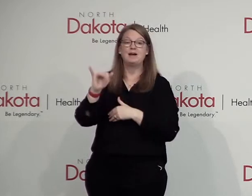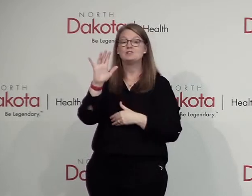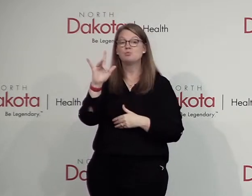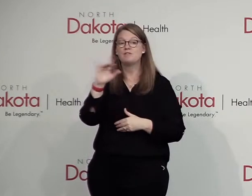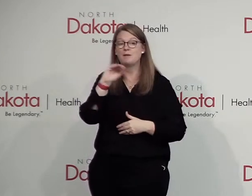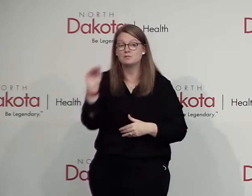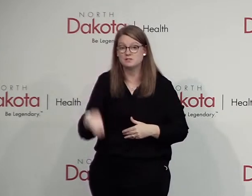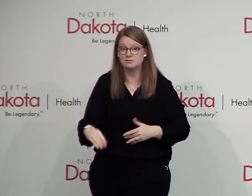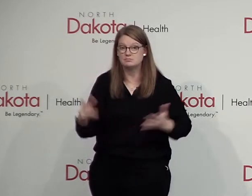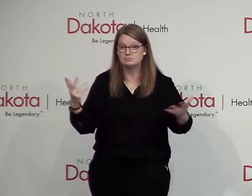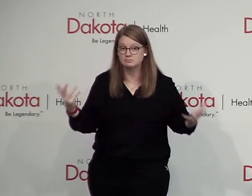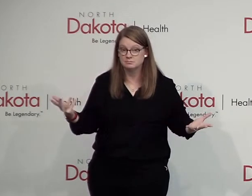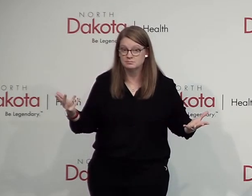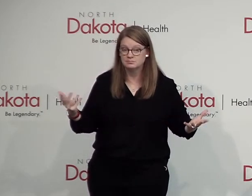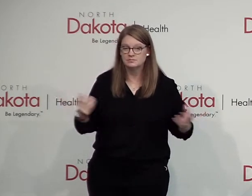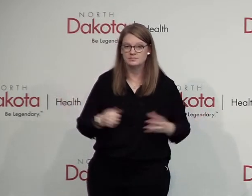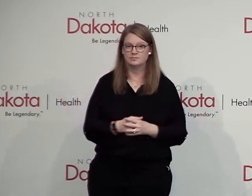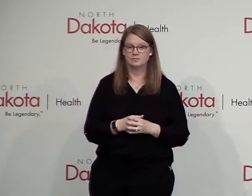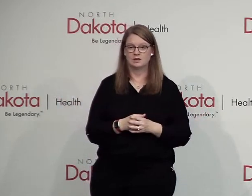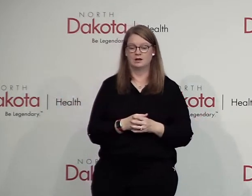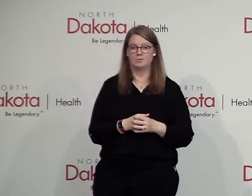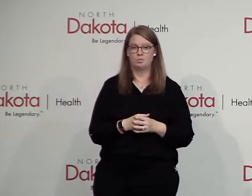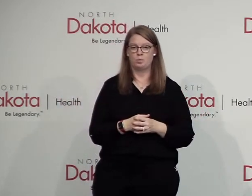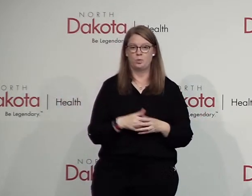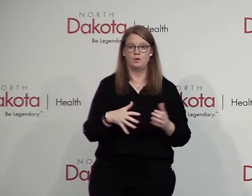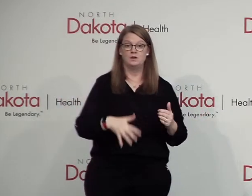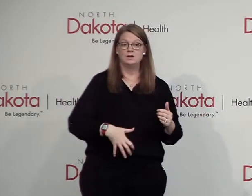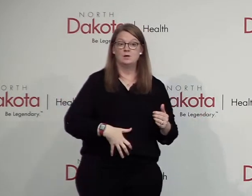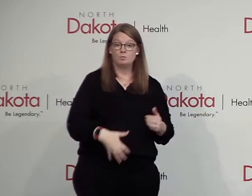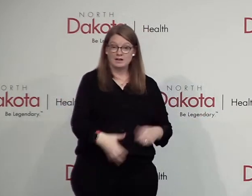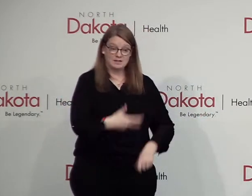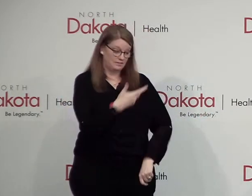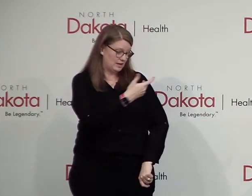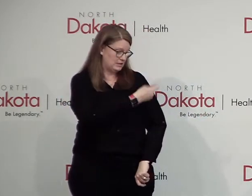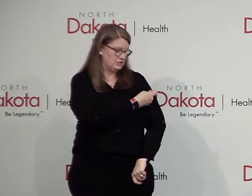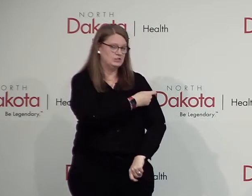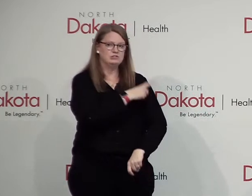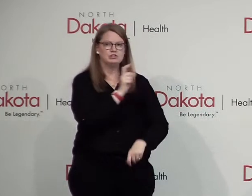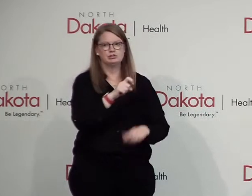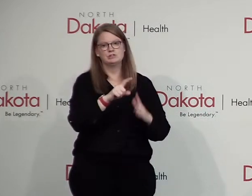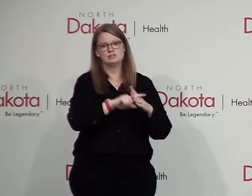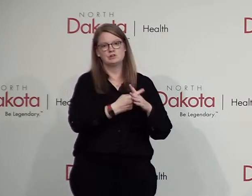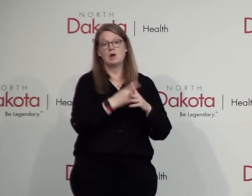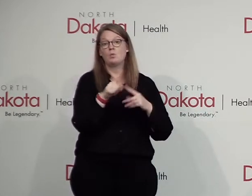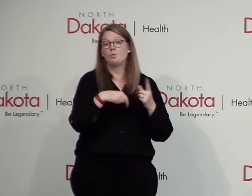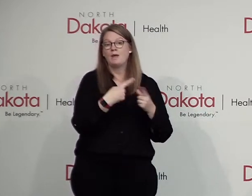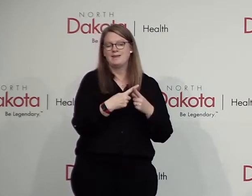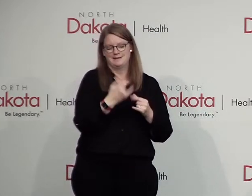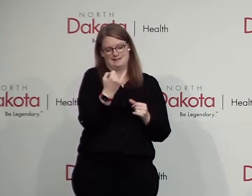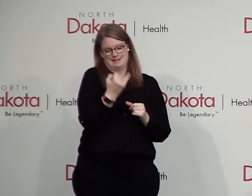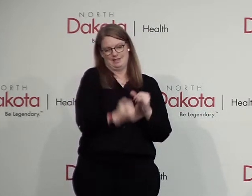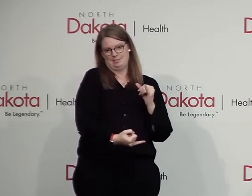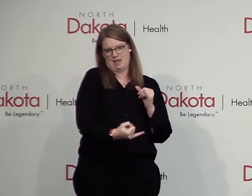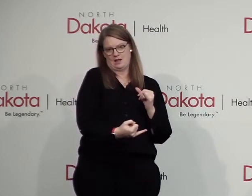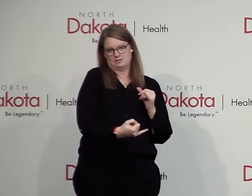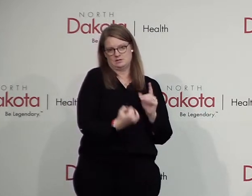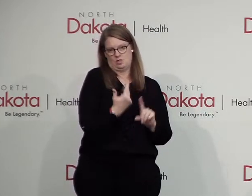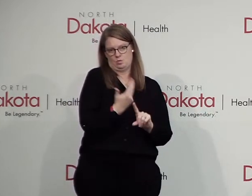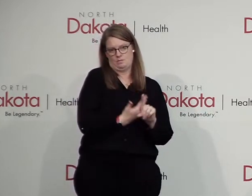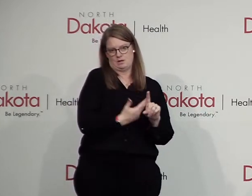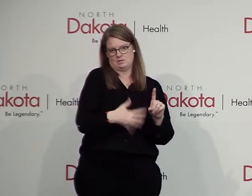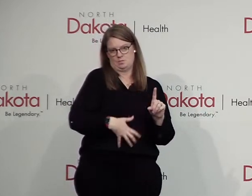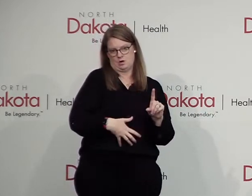At this point, pregnancy vaccination should start in the last trimester. And again, check with the OB or